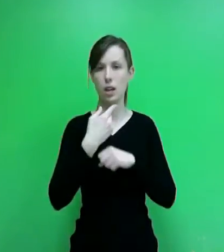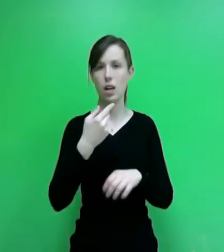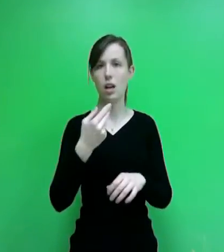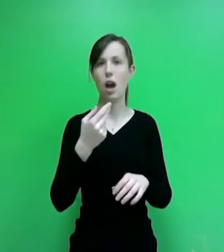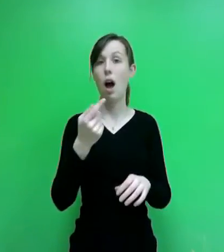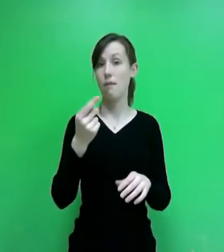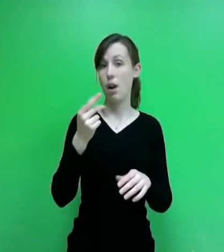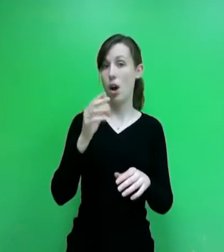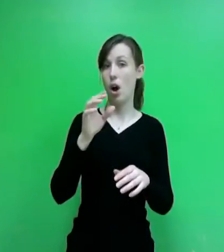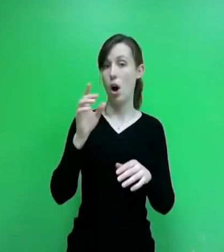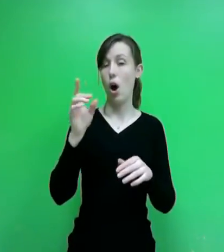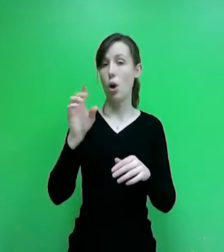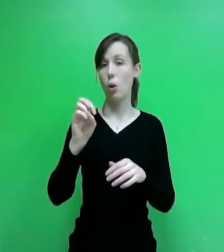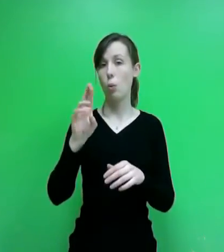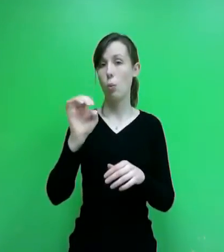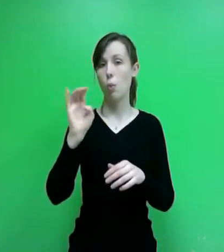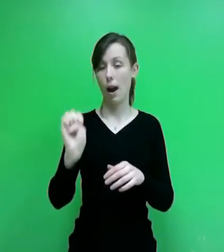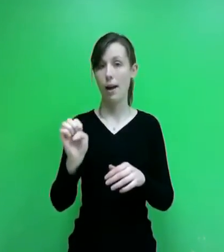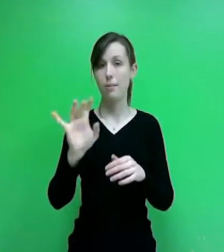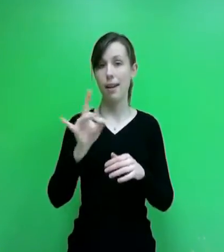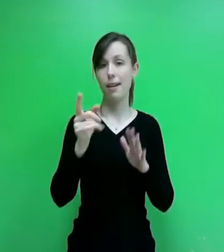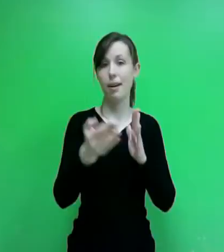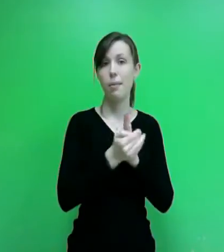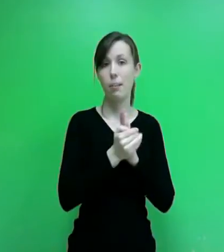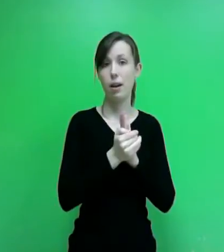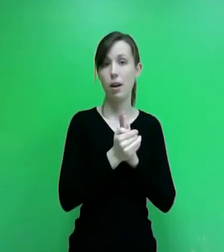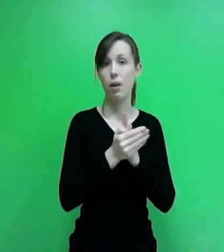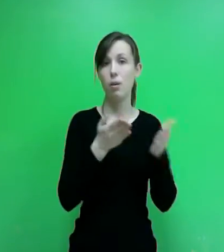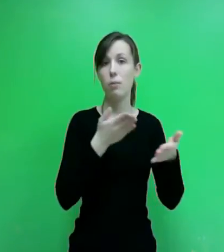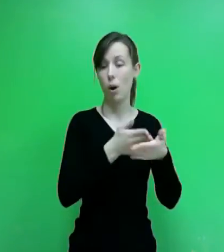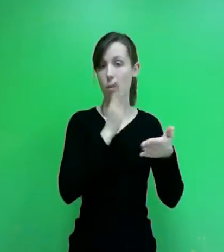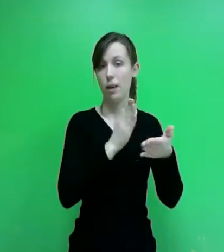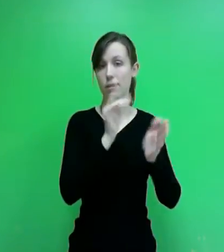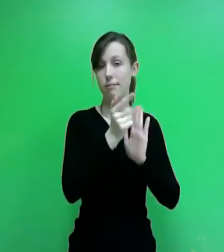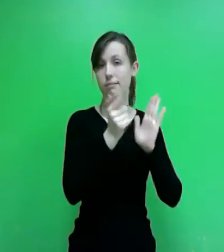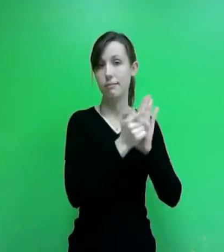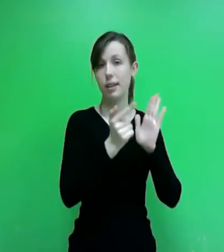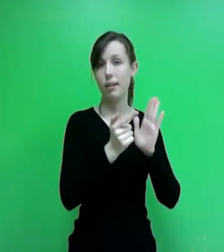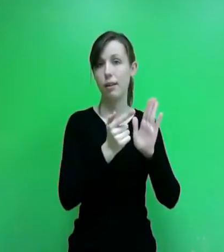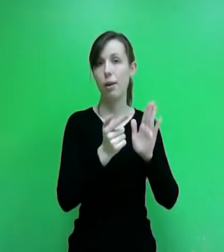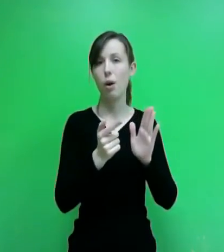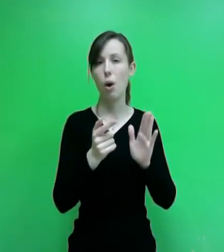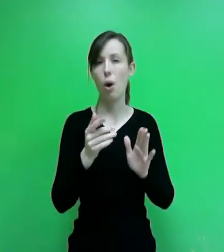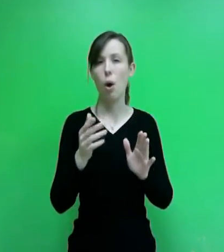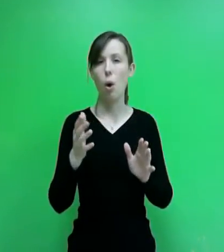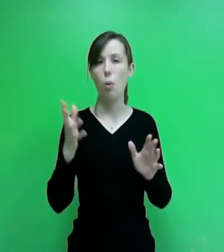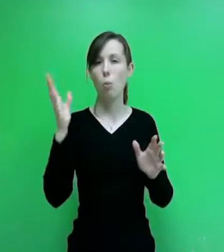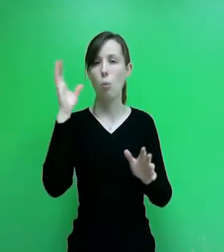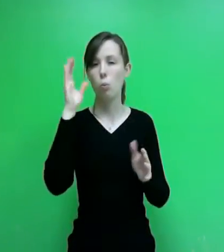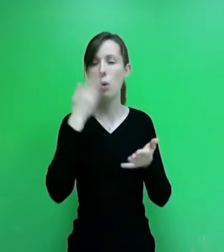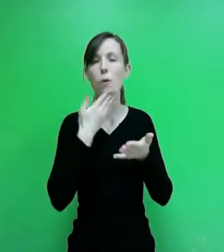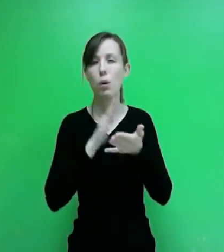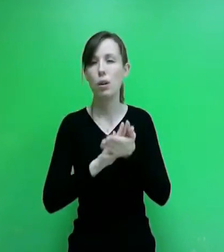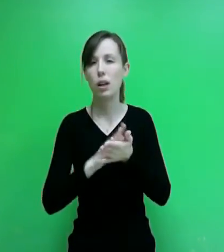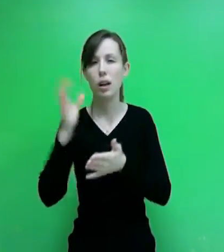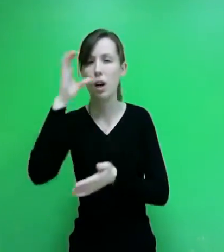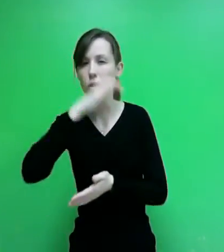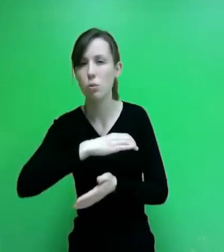Amendment forbids cruel and unusual punishment. For instance, if you are convicted of stealing a candy bar